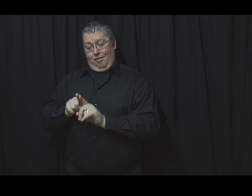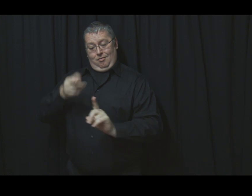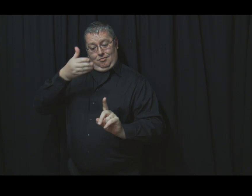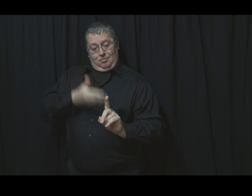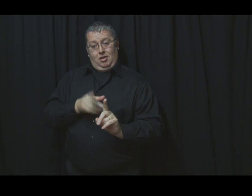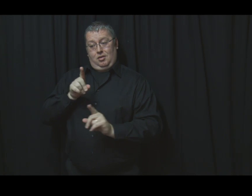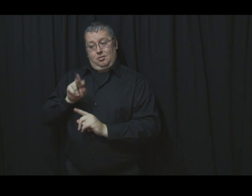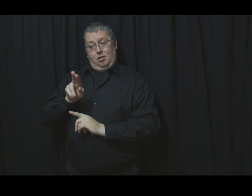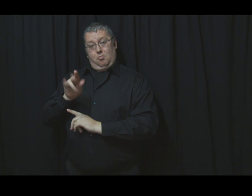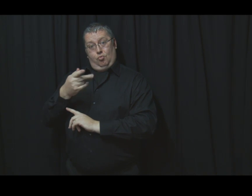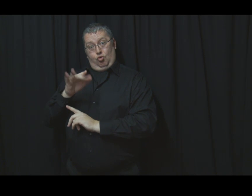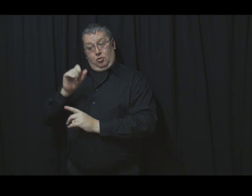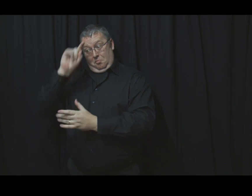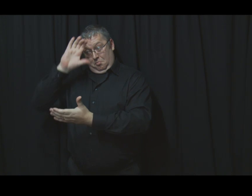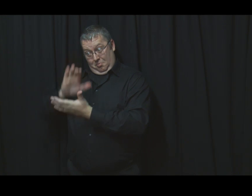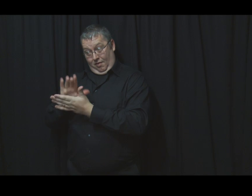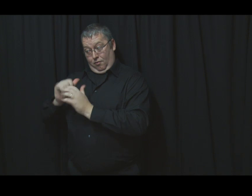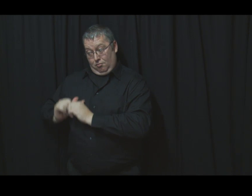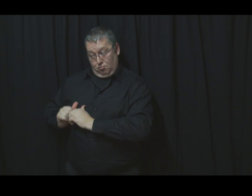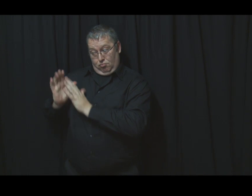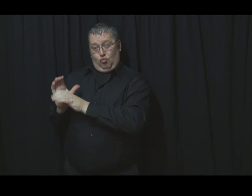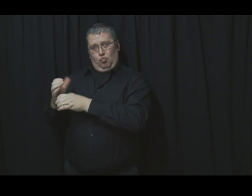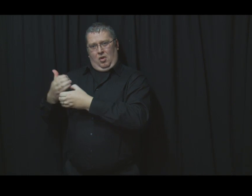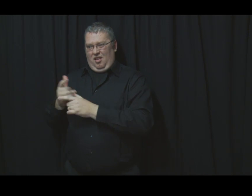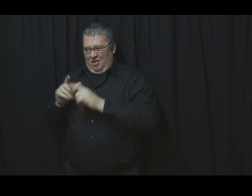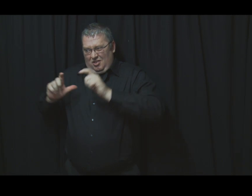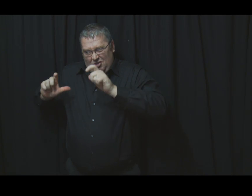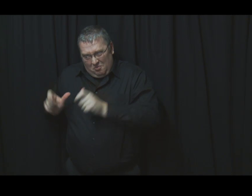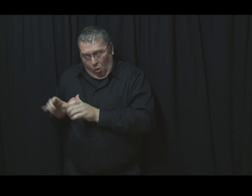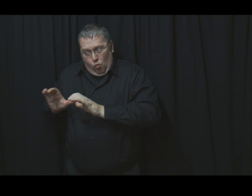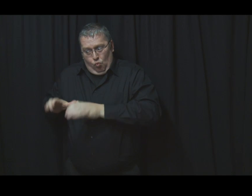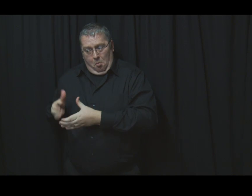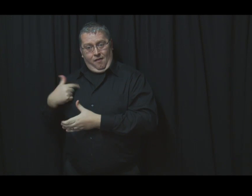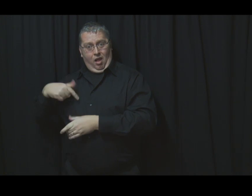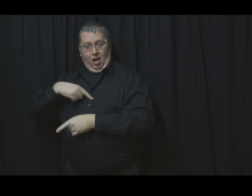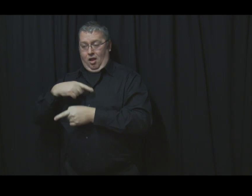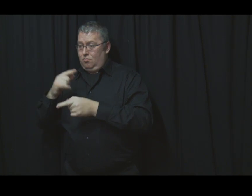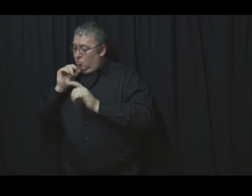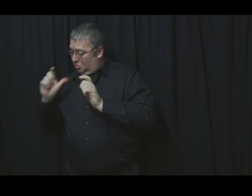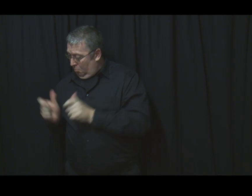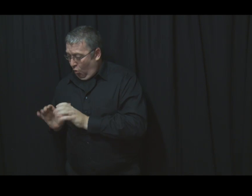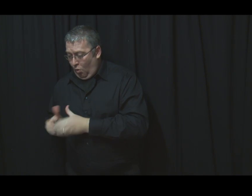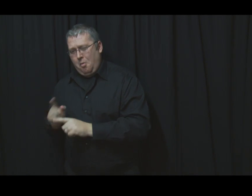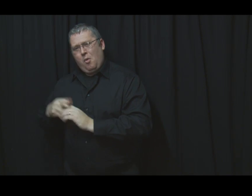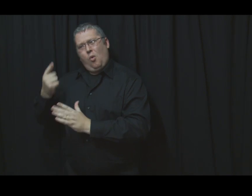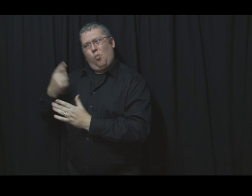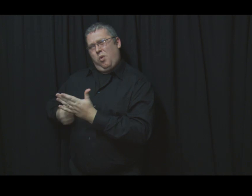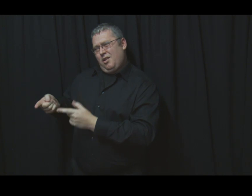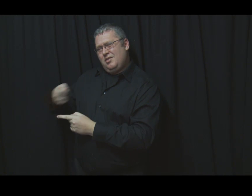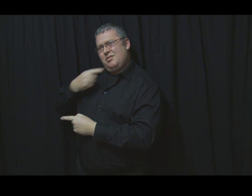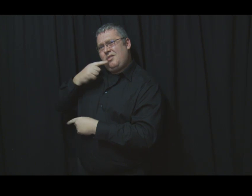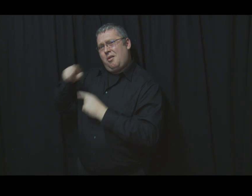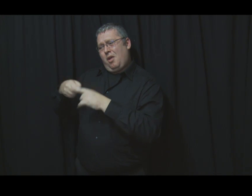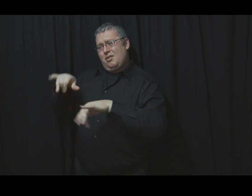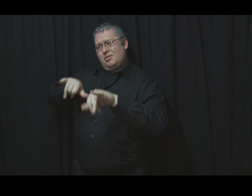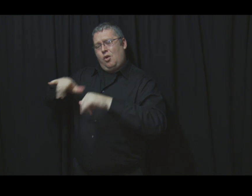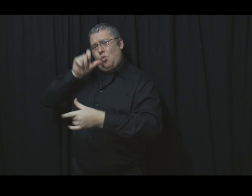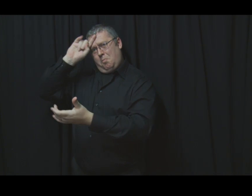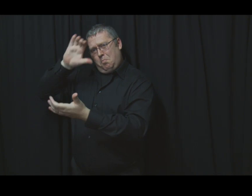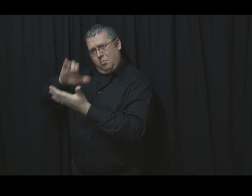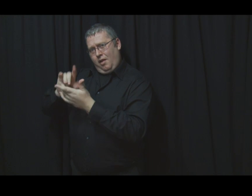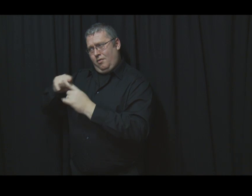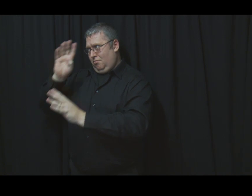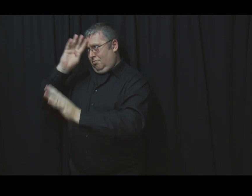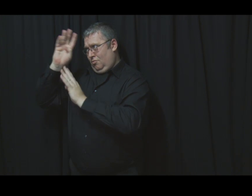in creation, just as I do, a small minority in the scientific world? But let's see what he says about scientists believing in creation. I